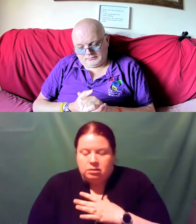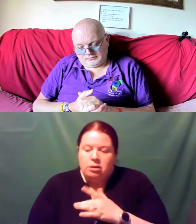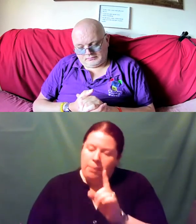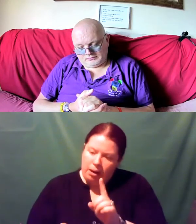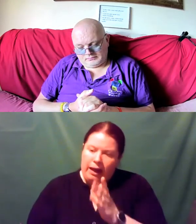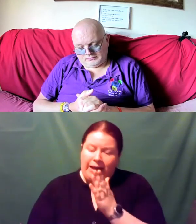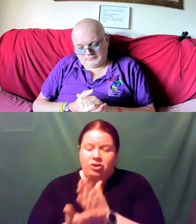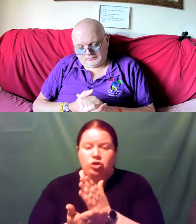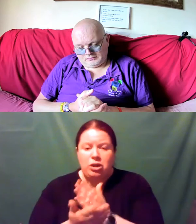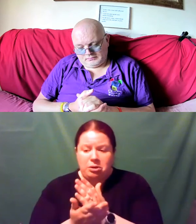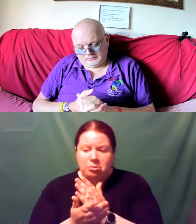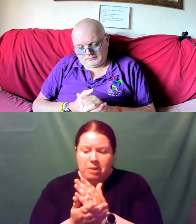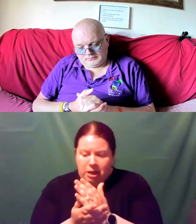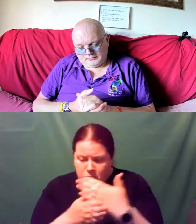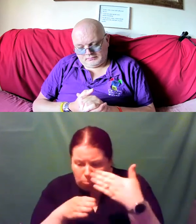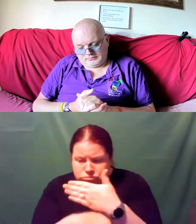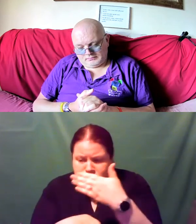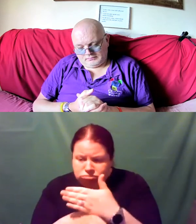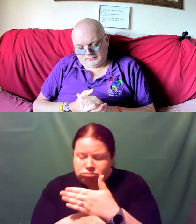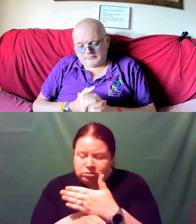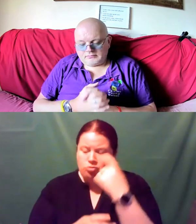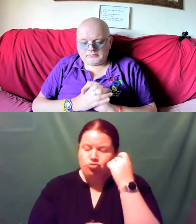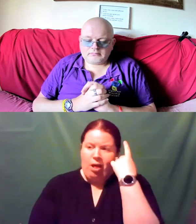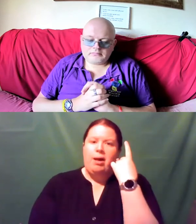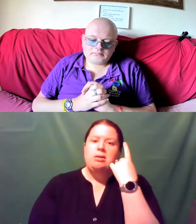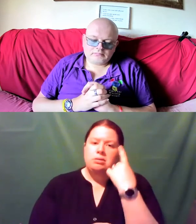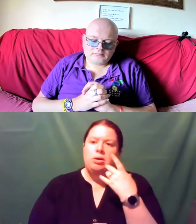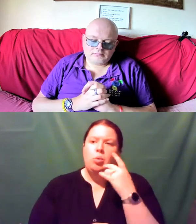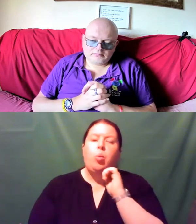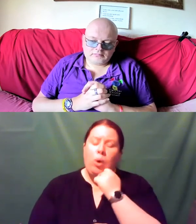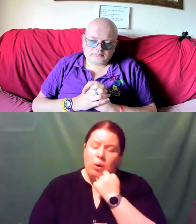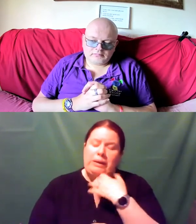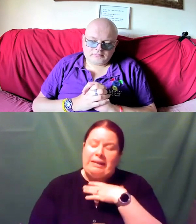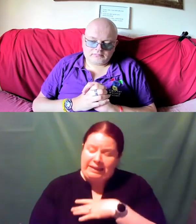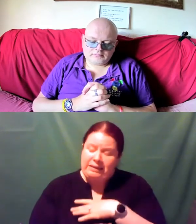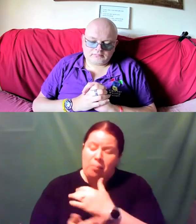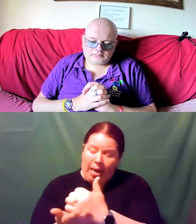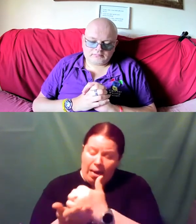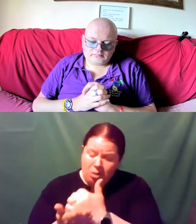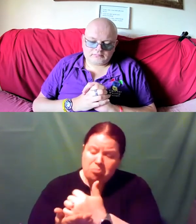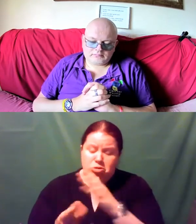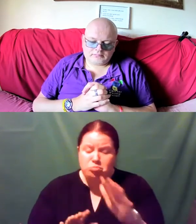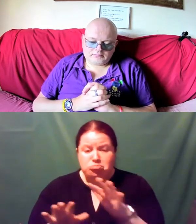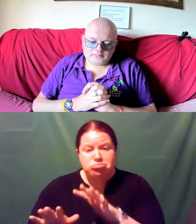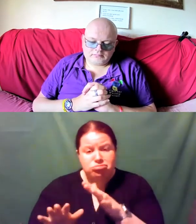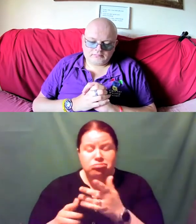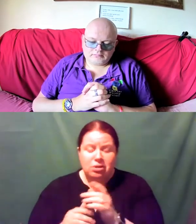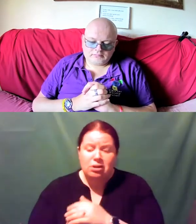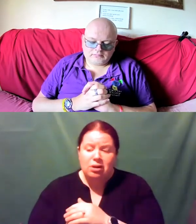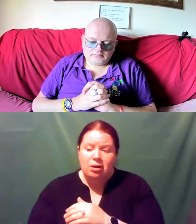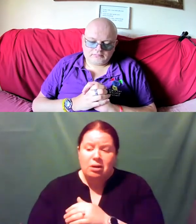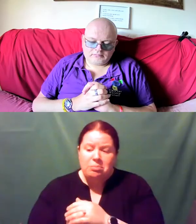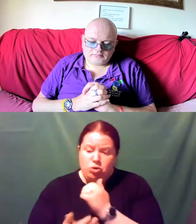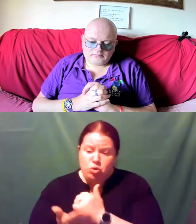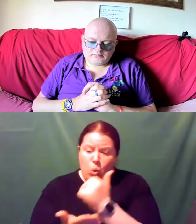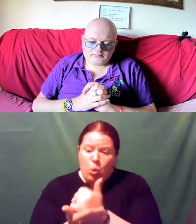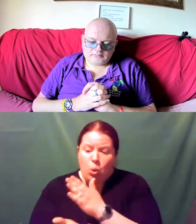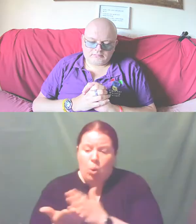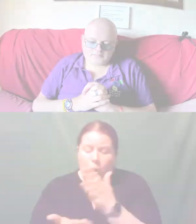really need help and you don't know, you know it's really hard at that point to cry out for that actually you've already got that support in place, I